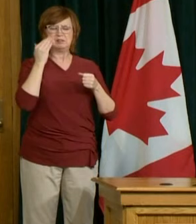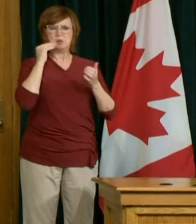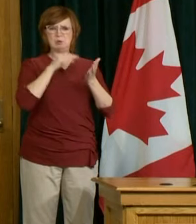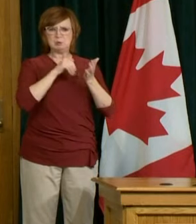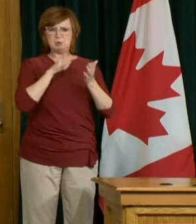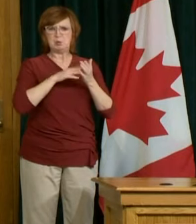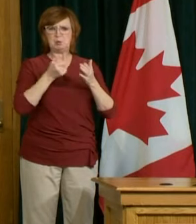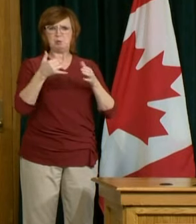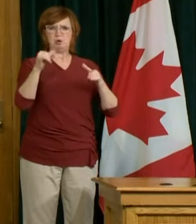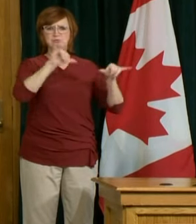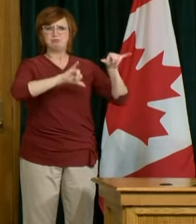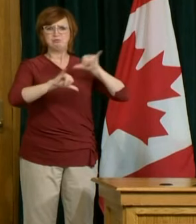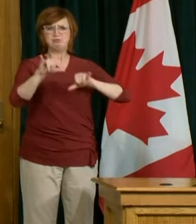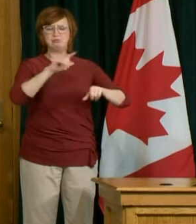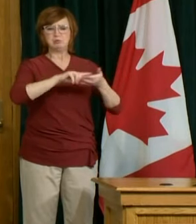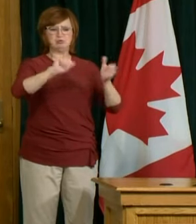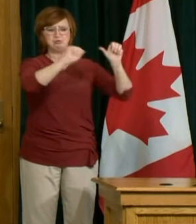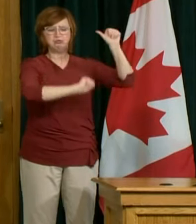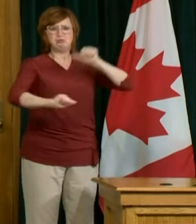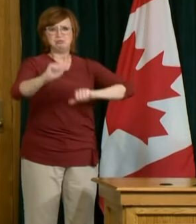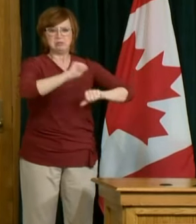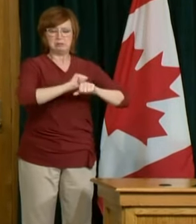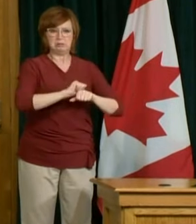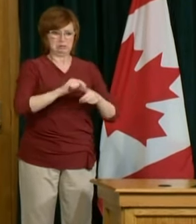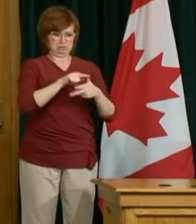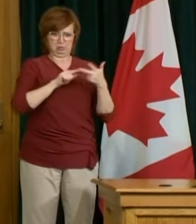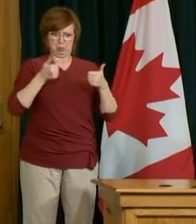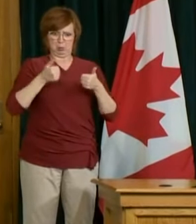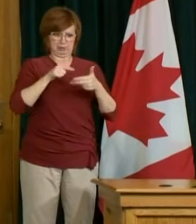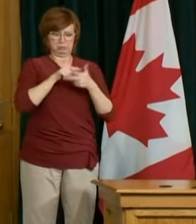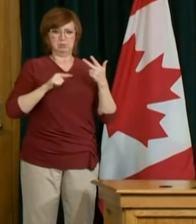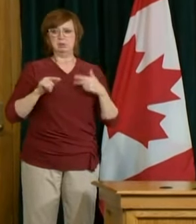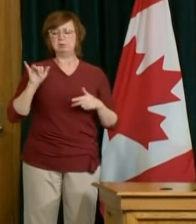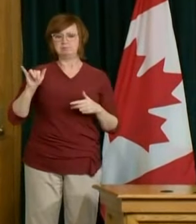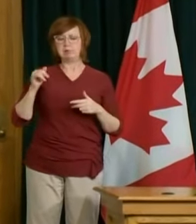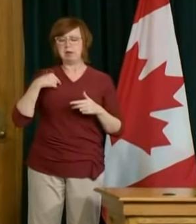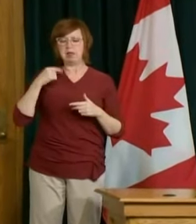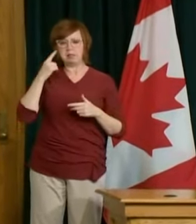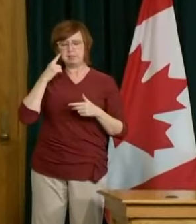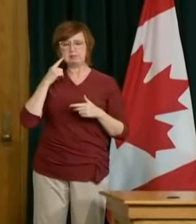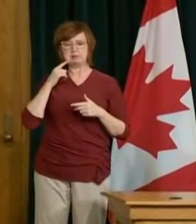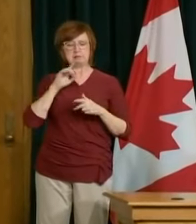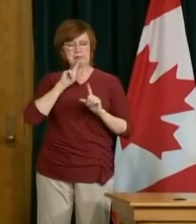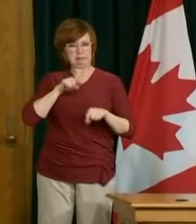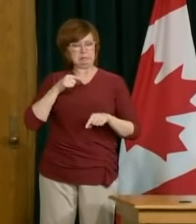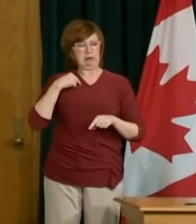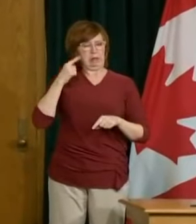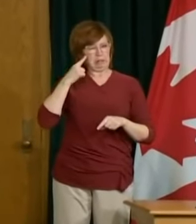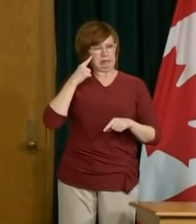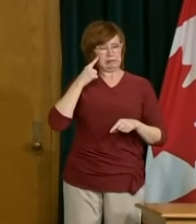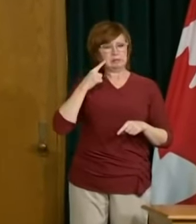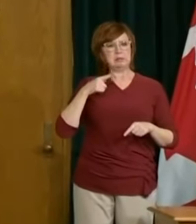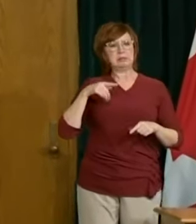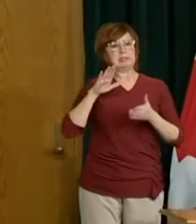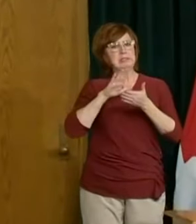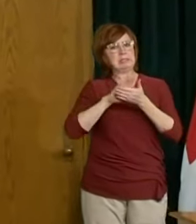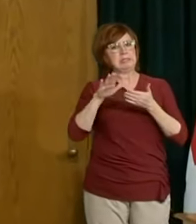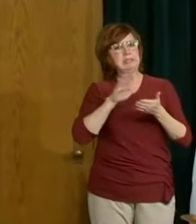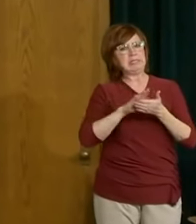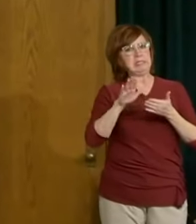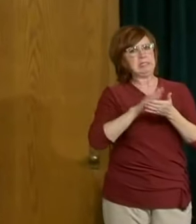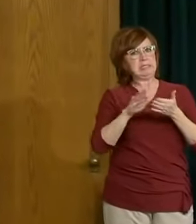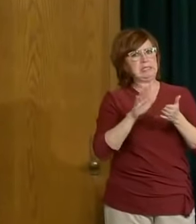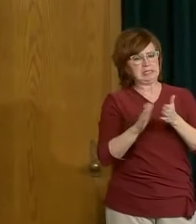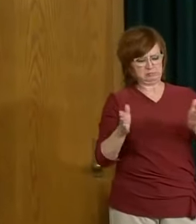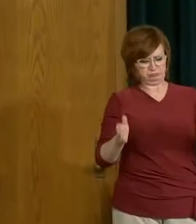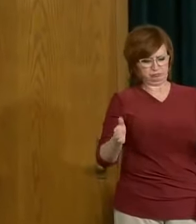I think what we're checking into this, I think it might have been referring to some cleaning kits that the public safety agency is providing.